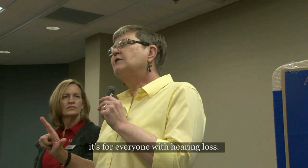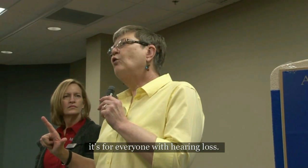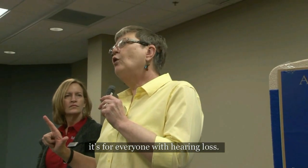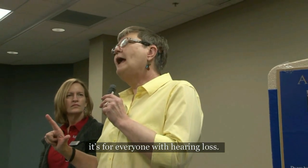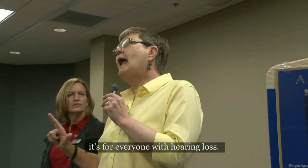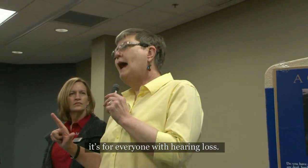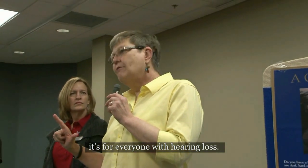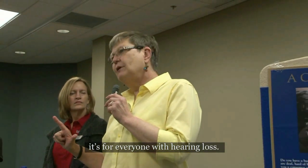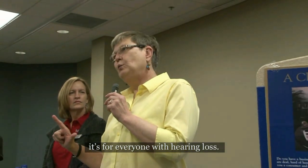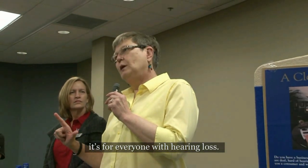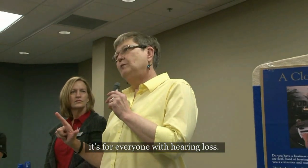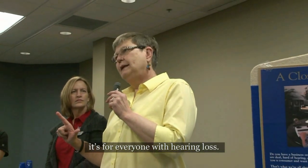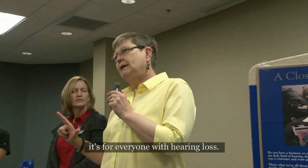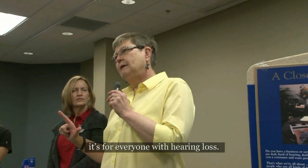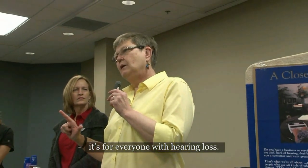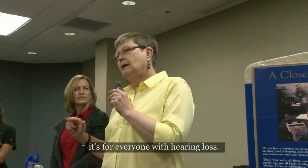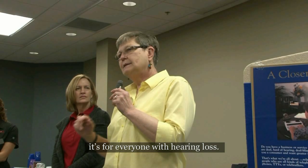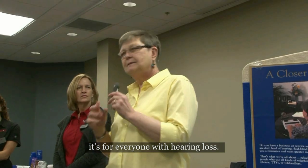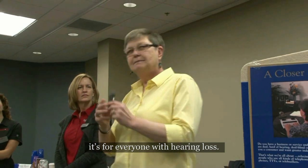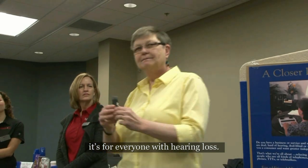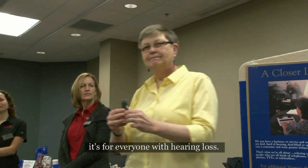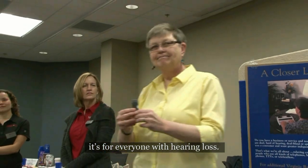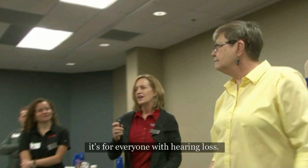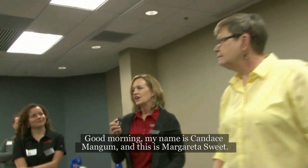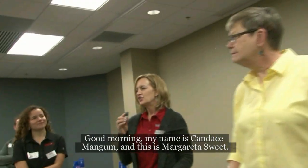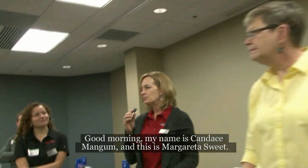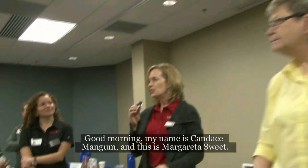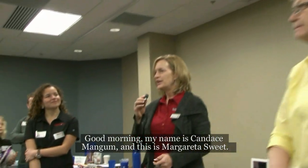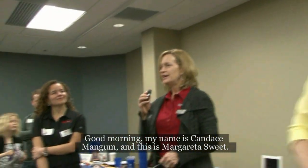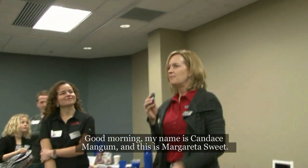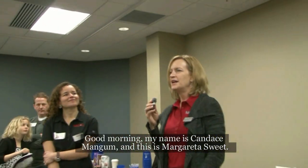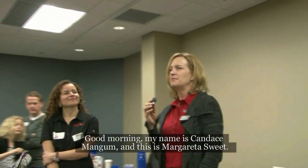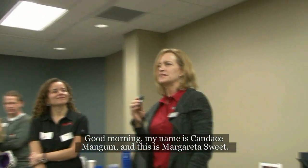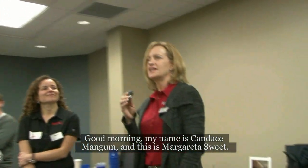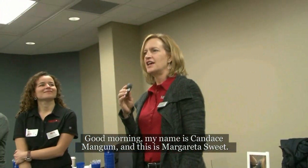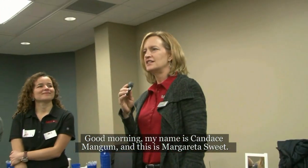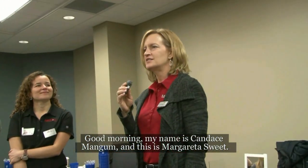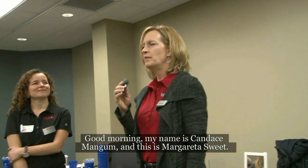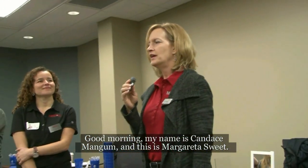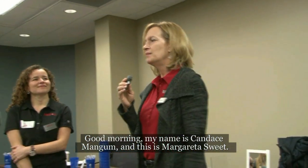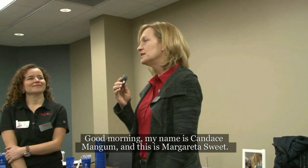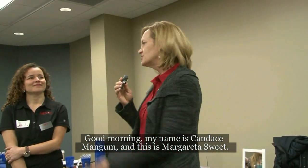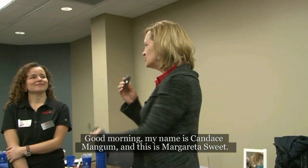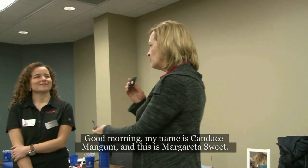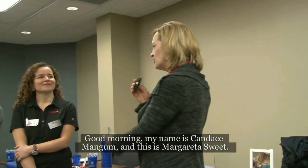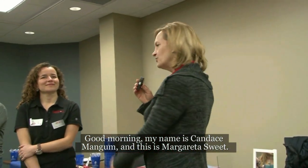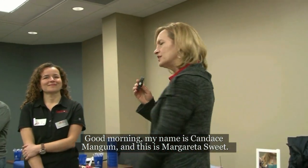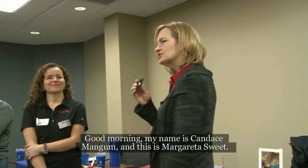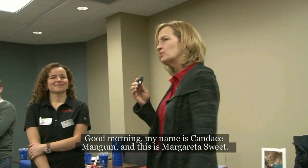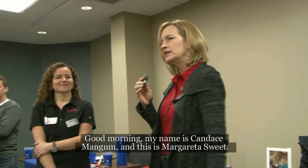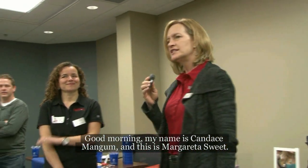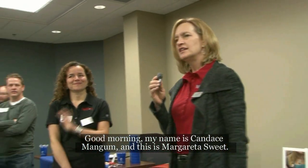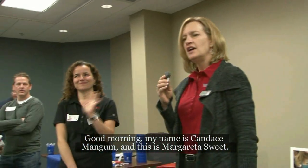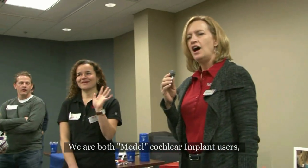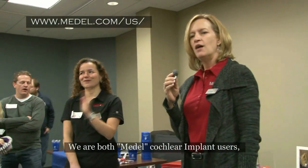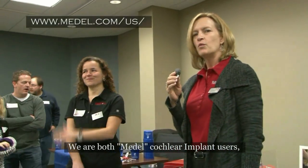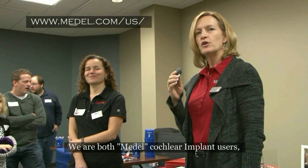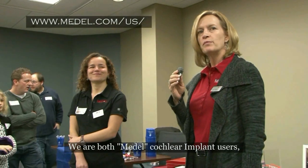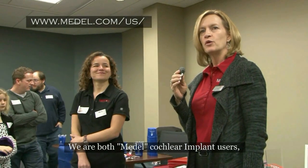it's for everyone with hearing loss. Good morning. My name is Candace Mangum, and this is Margarita Sweet. We are